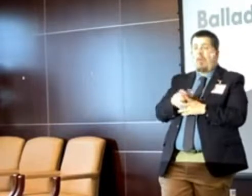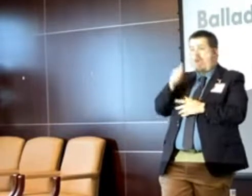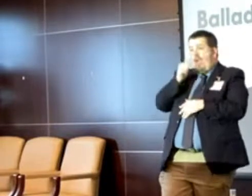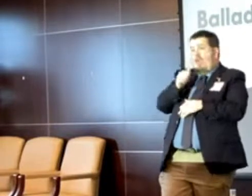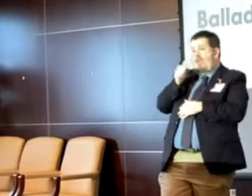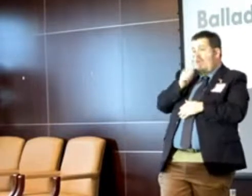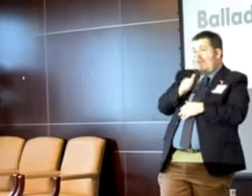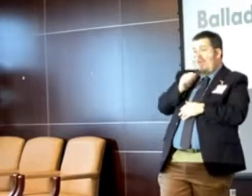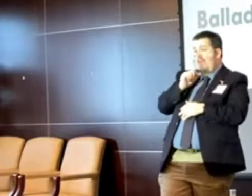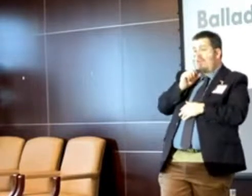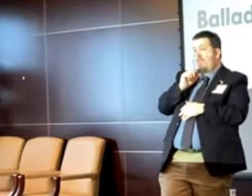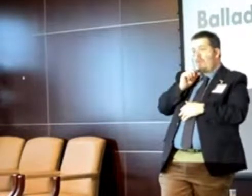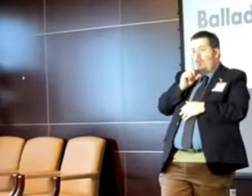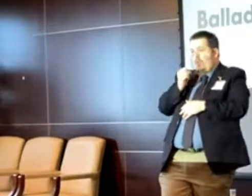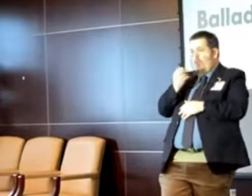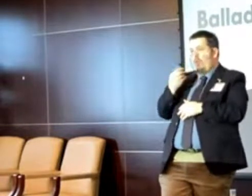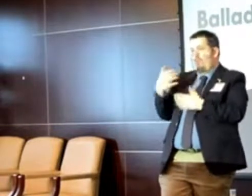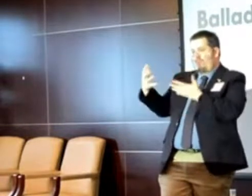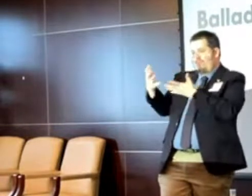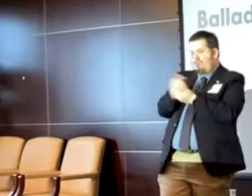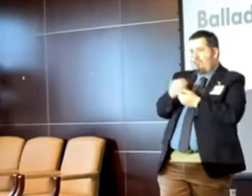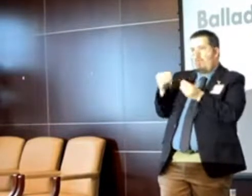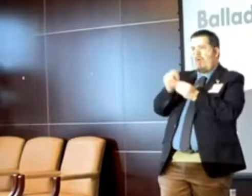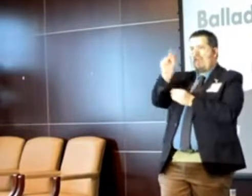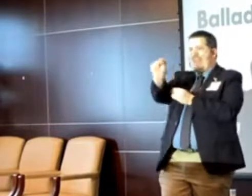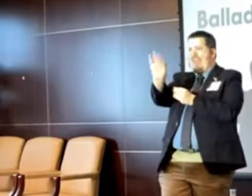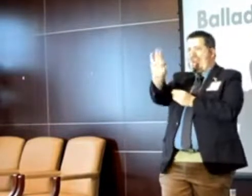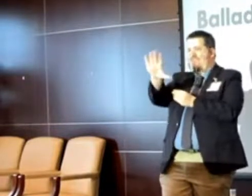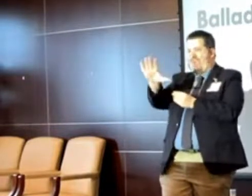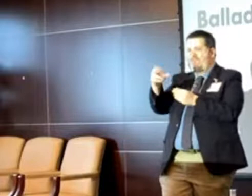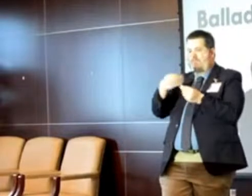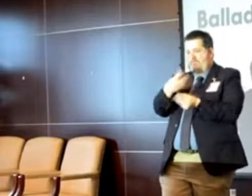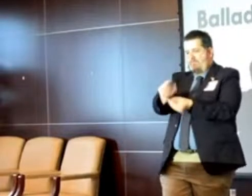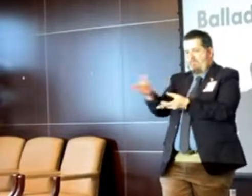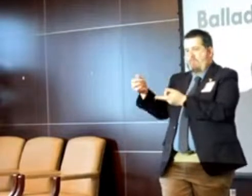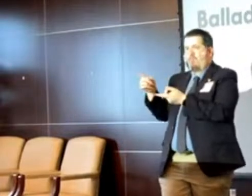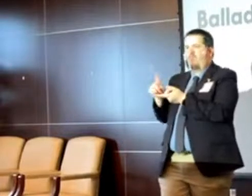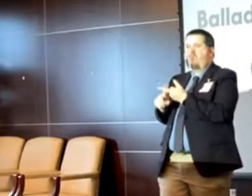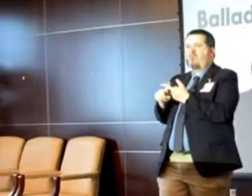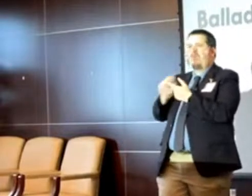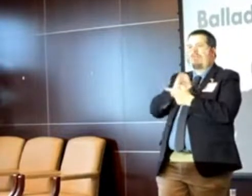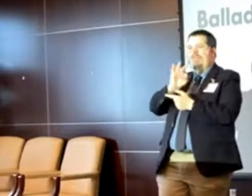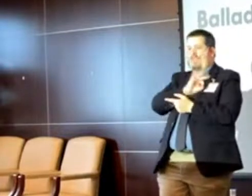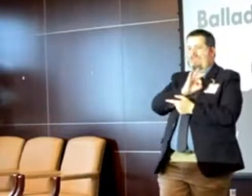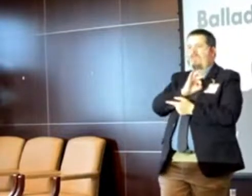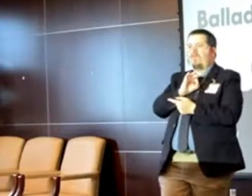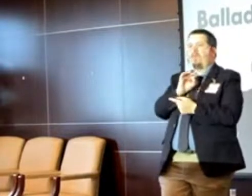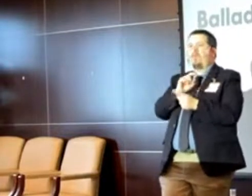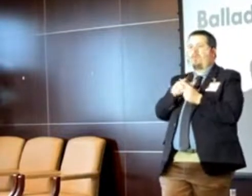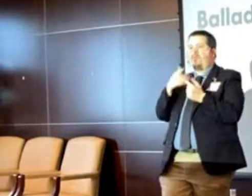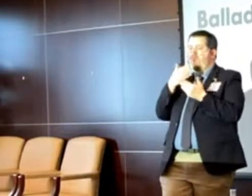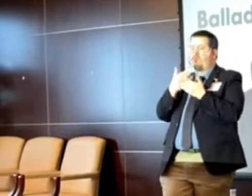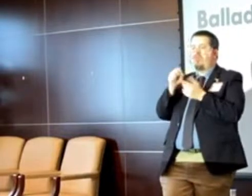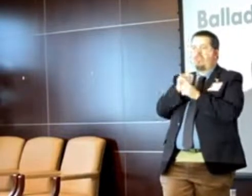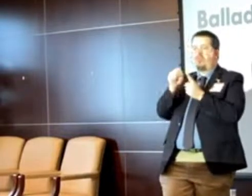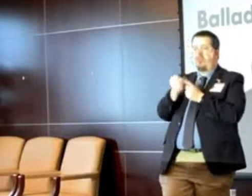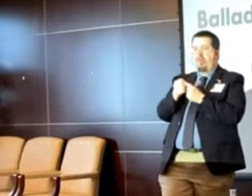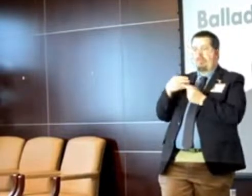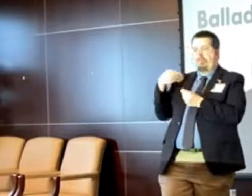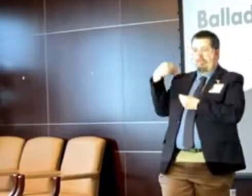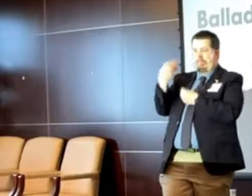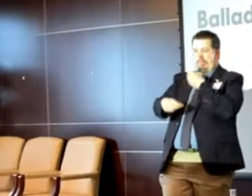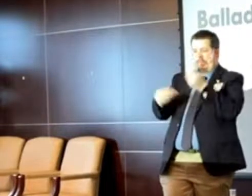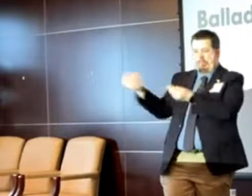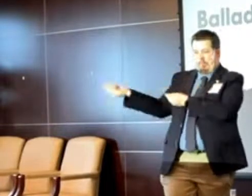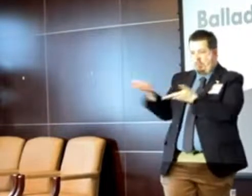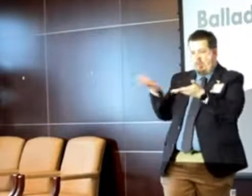daily basis. So we actually have acquired more N95 masks to be utilized across our system. But we're in good condition. Our supply chain continues